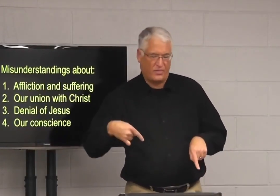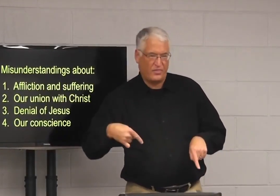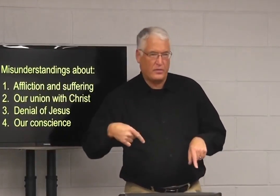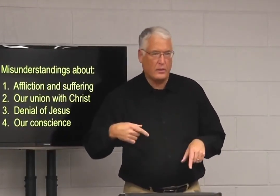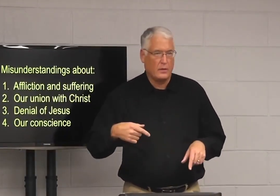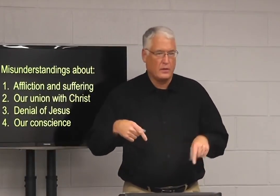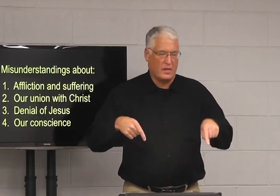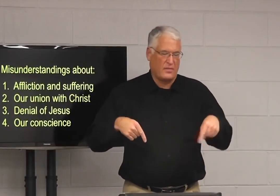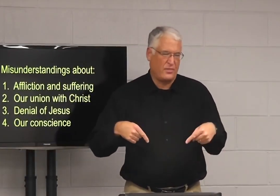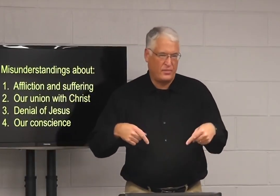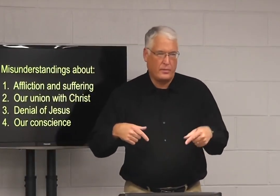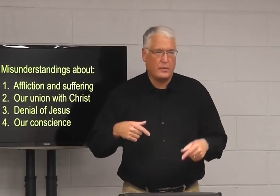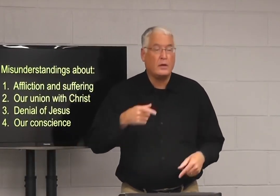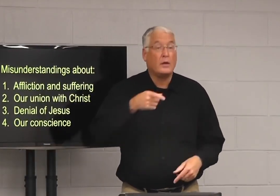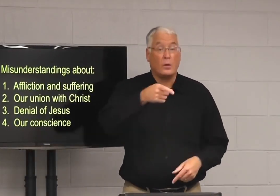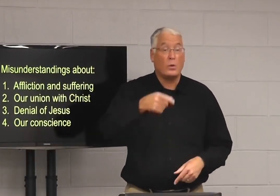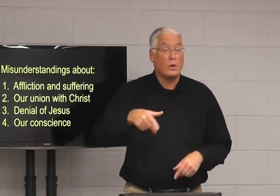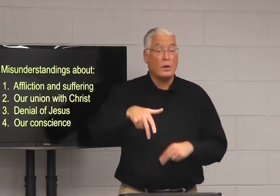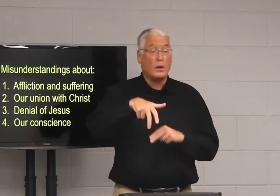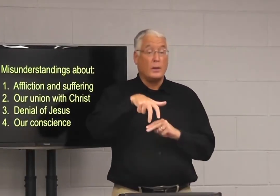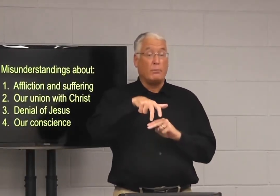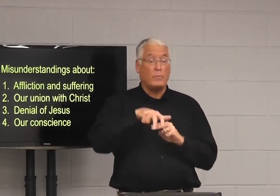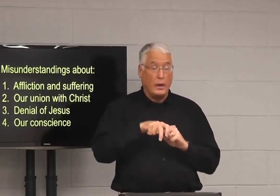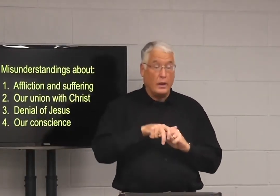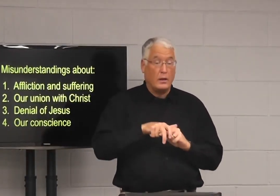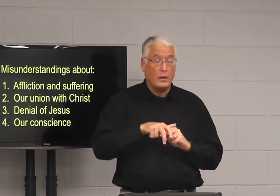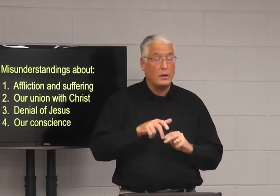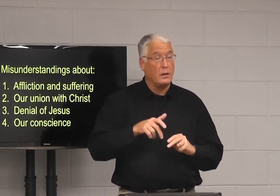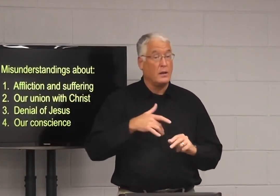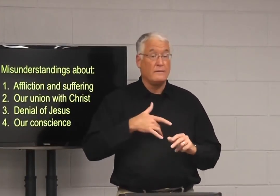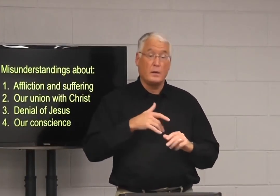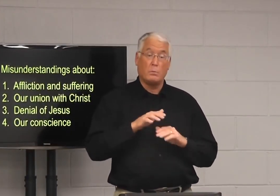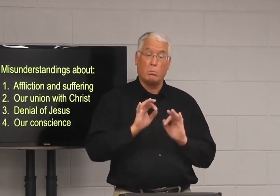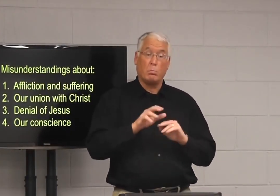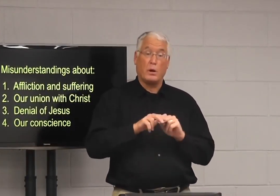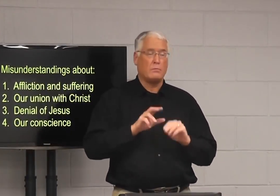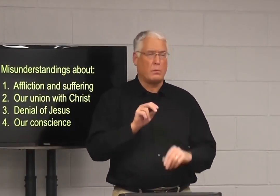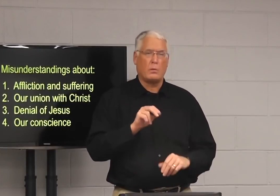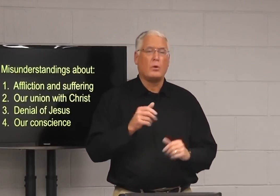The legs get weak. And when you sit down in it, you might,